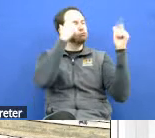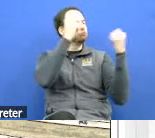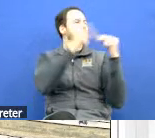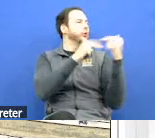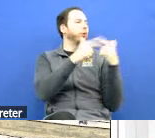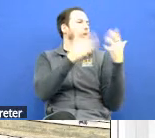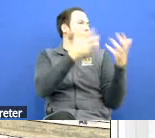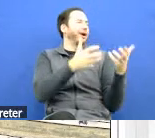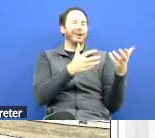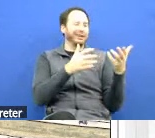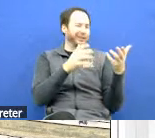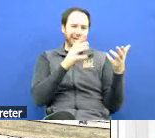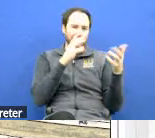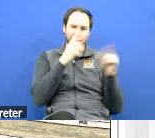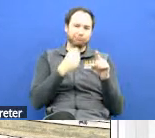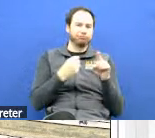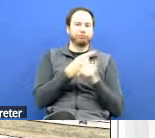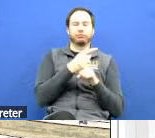that,